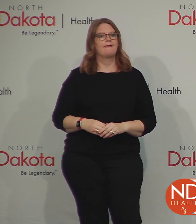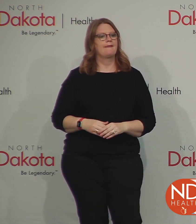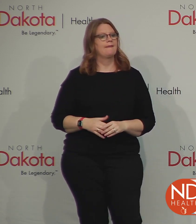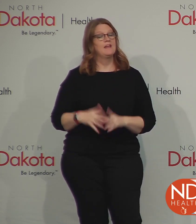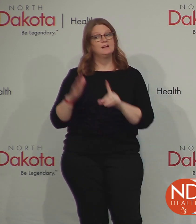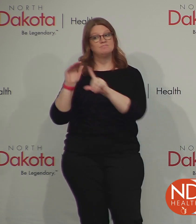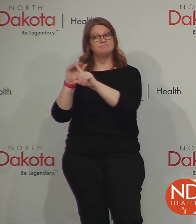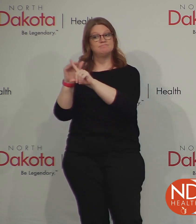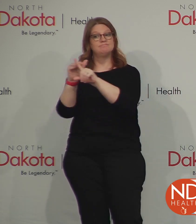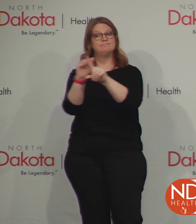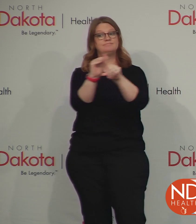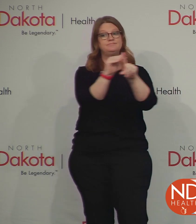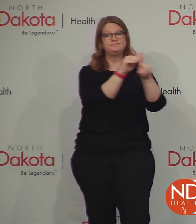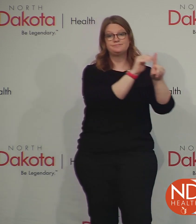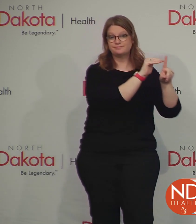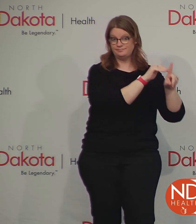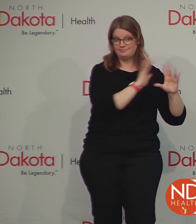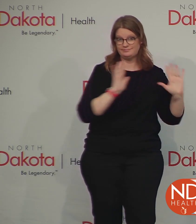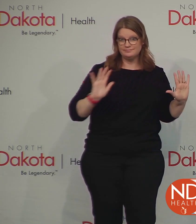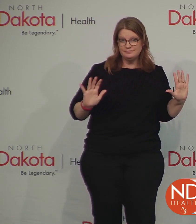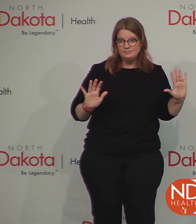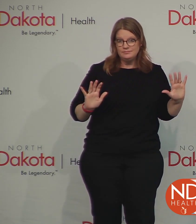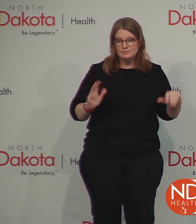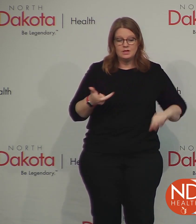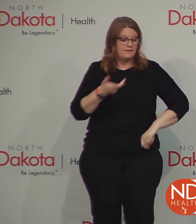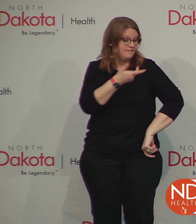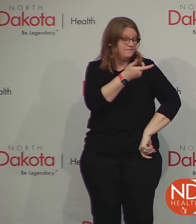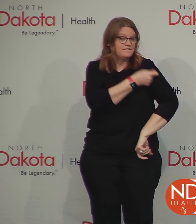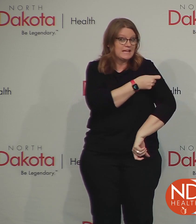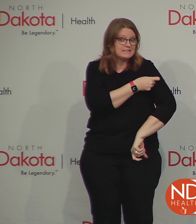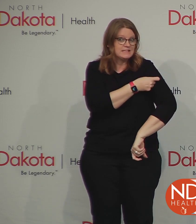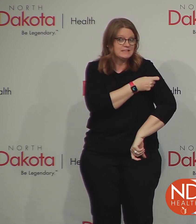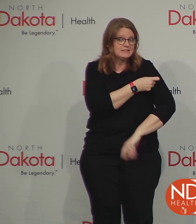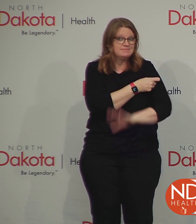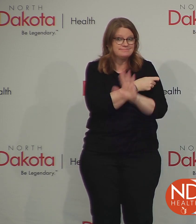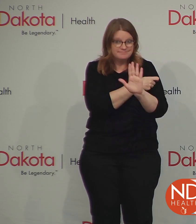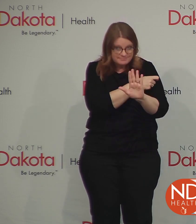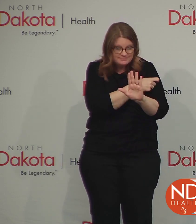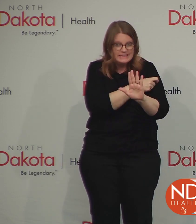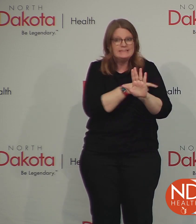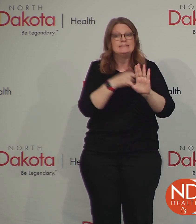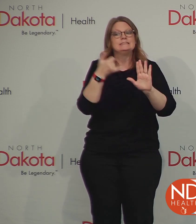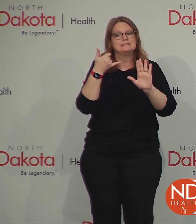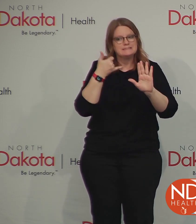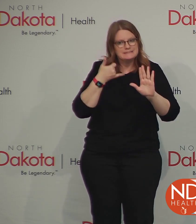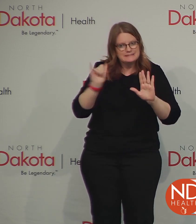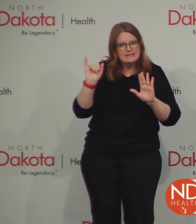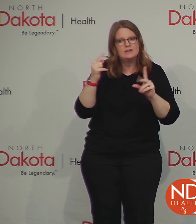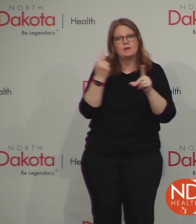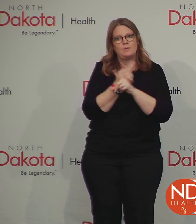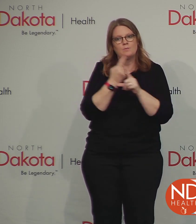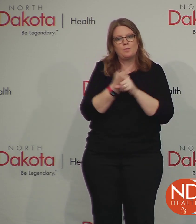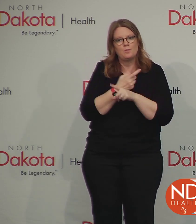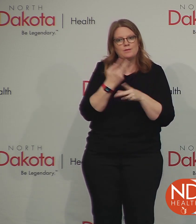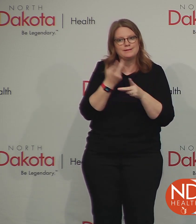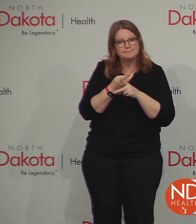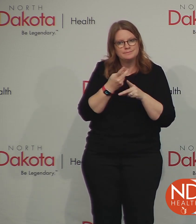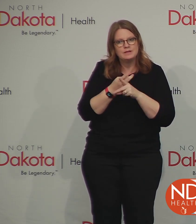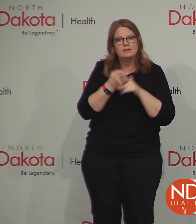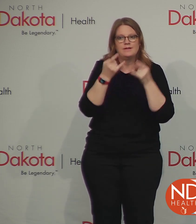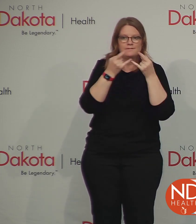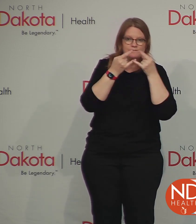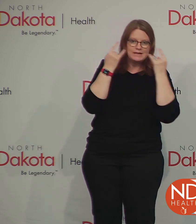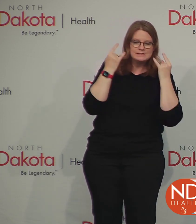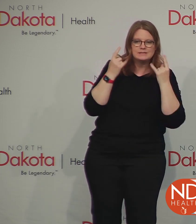to remind everyone that even after vaccinated, you still do need to take appropriate precautions, including wearing face